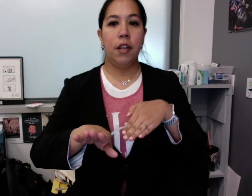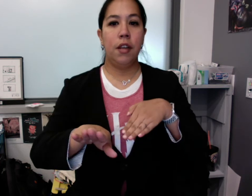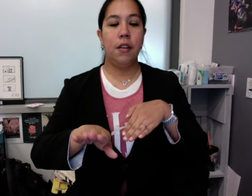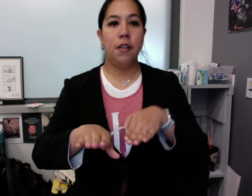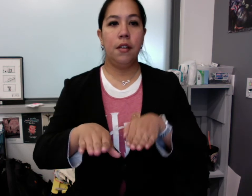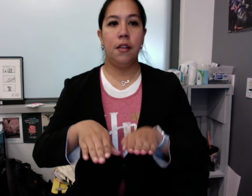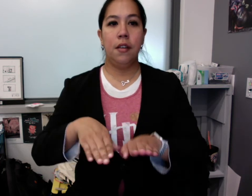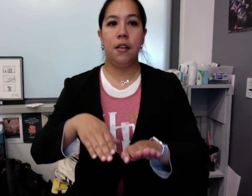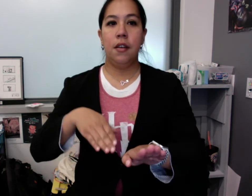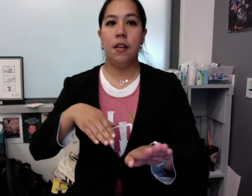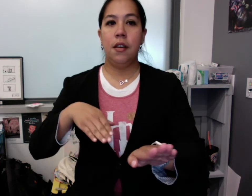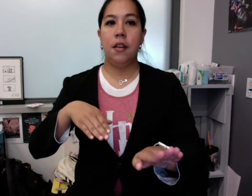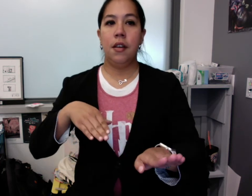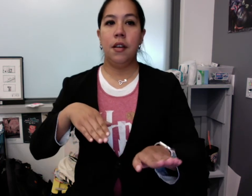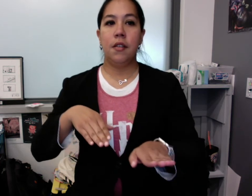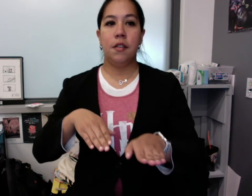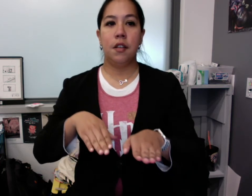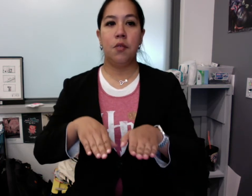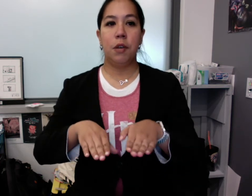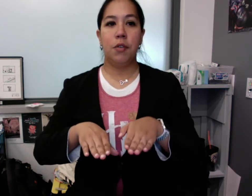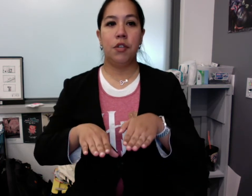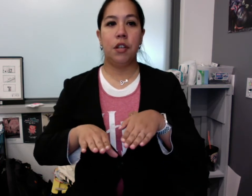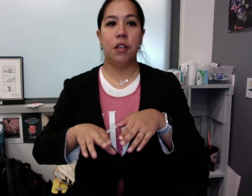walking in slow motion,